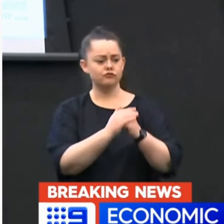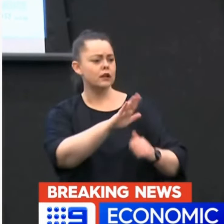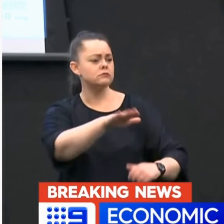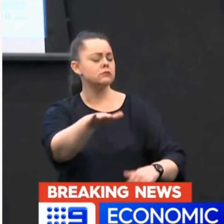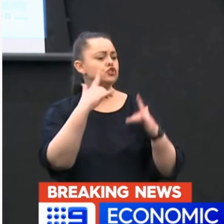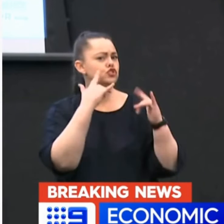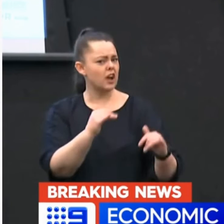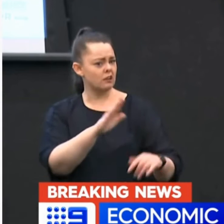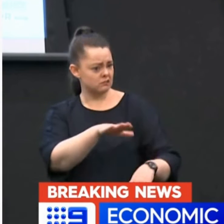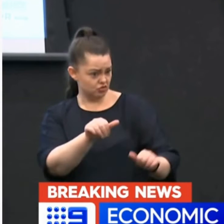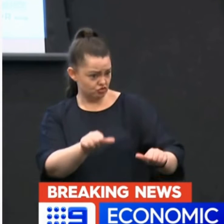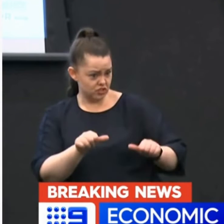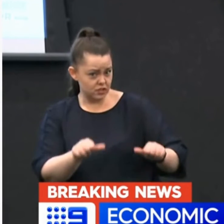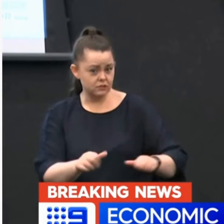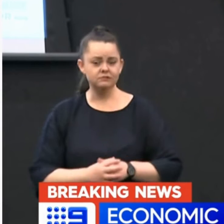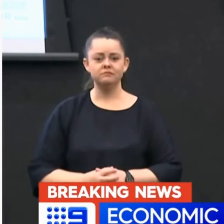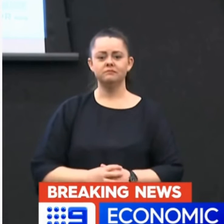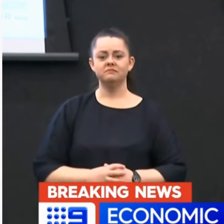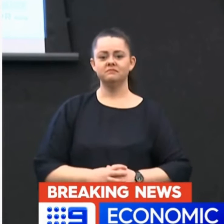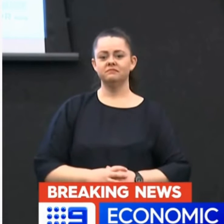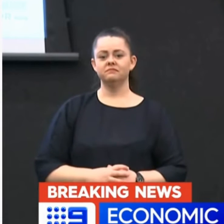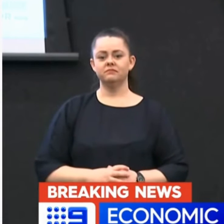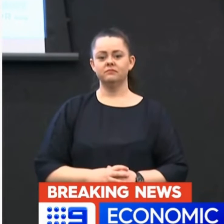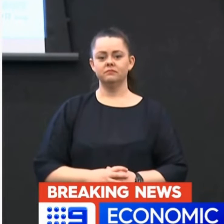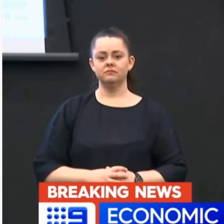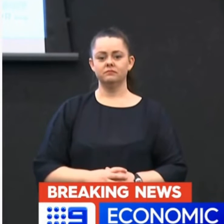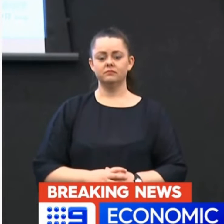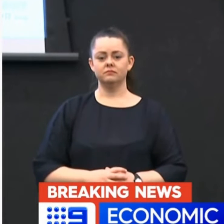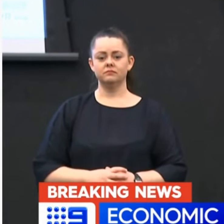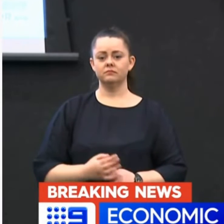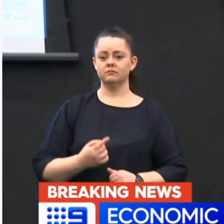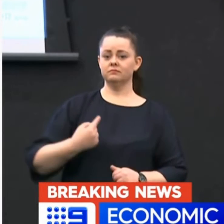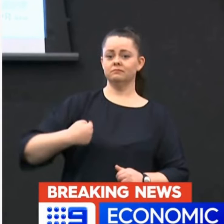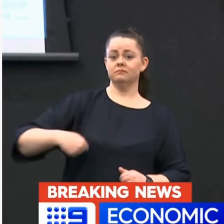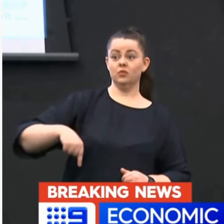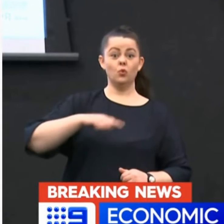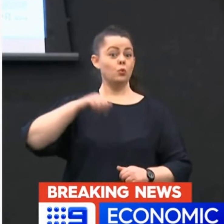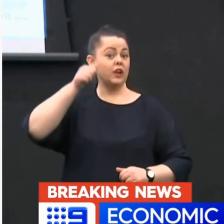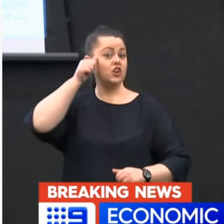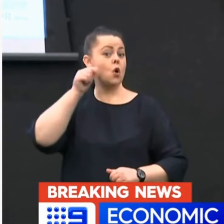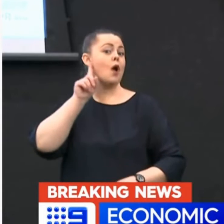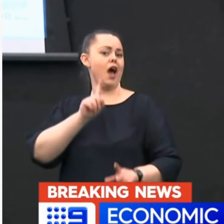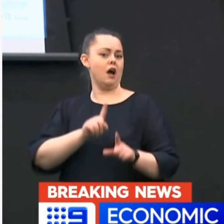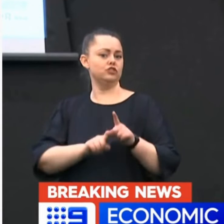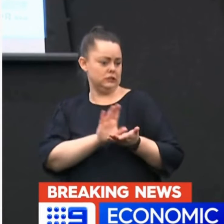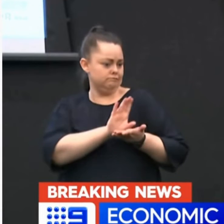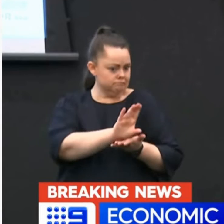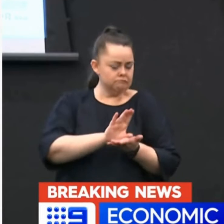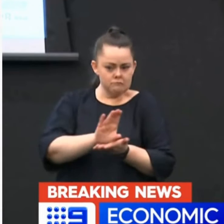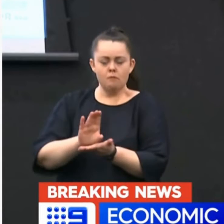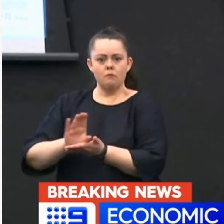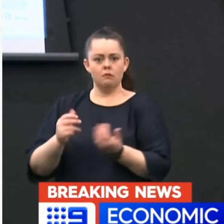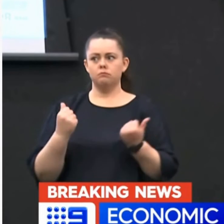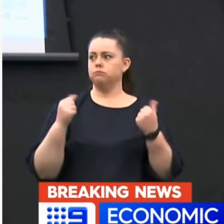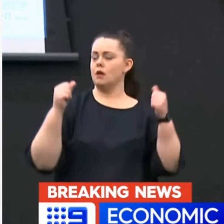housing, record investments right across the board, leading the nation. We know that worked last year. We know that, importantly, it